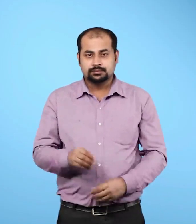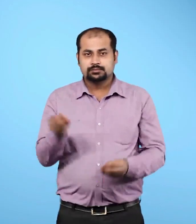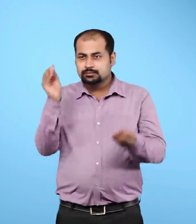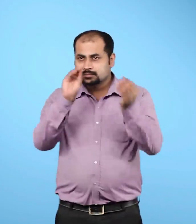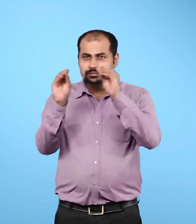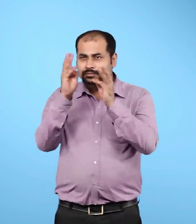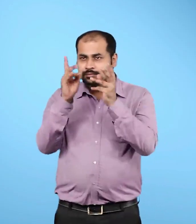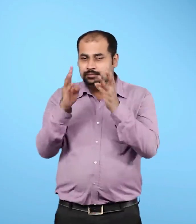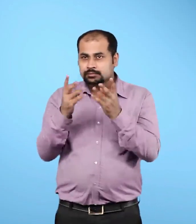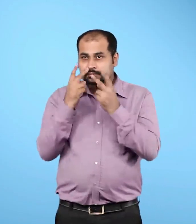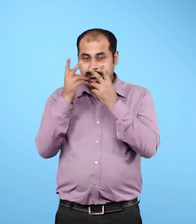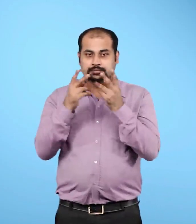Table for this question.